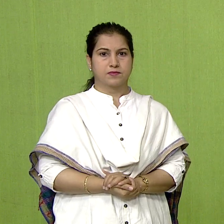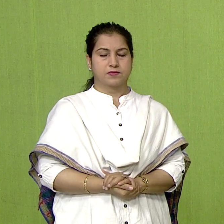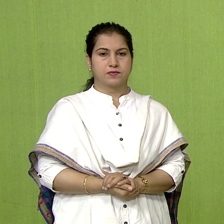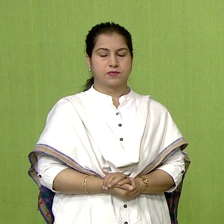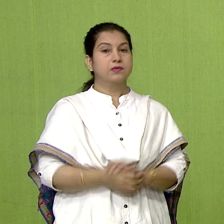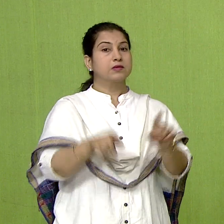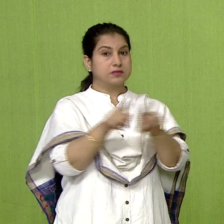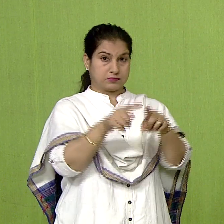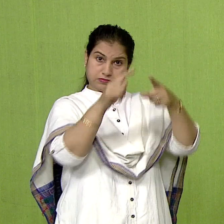Another reason